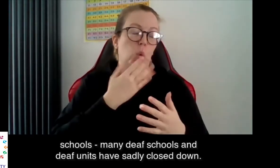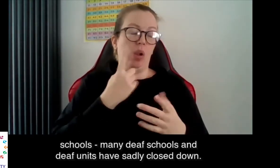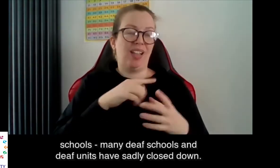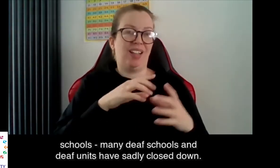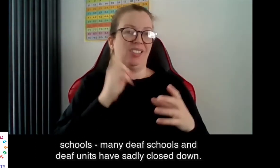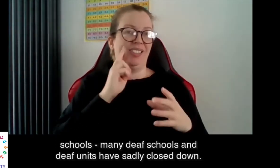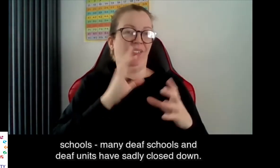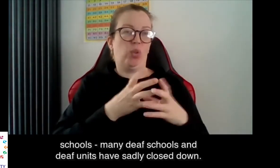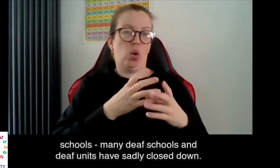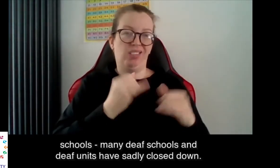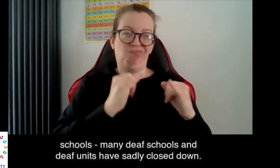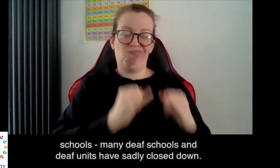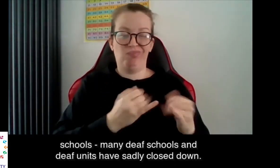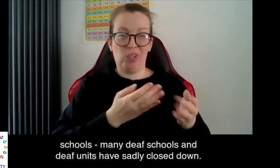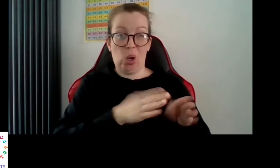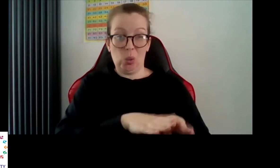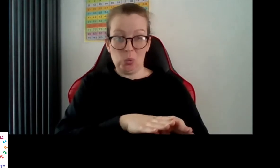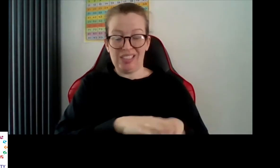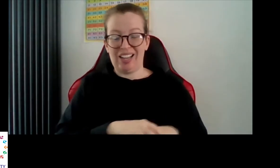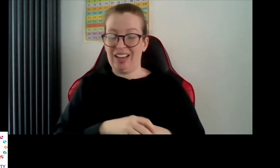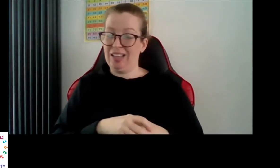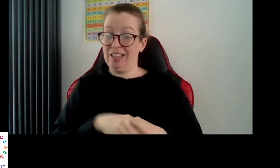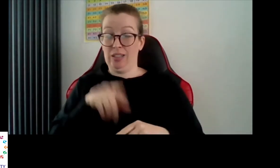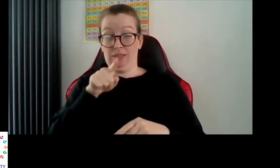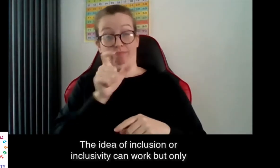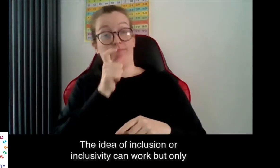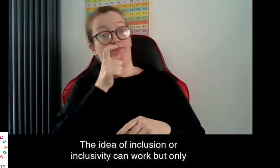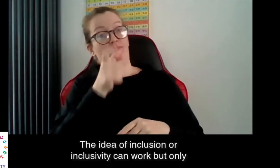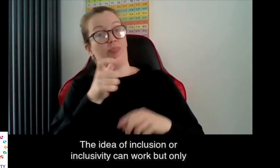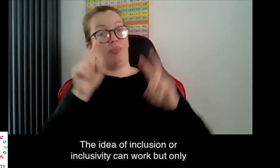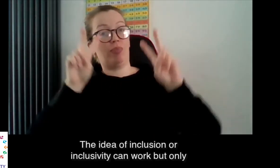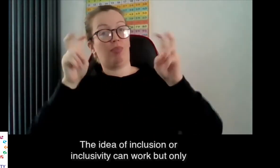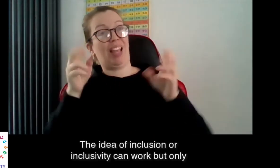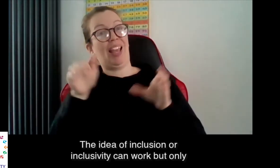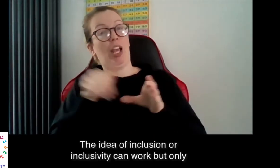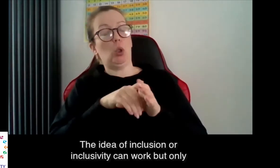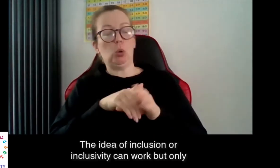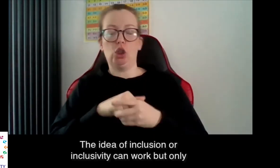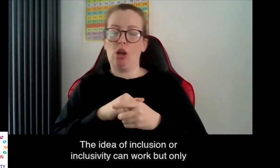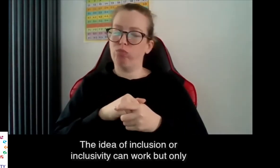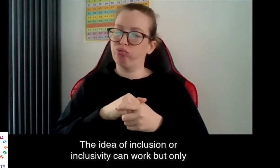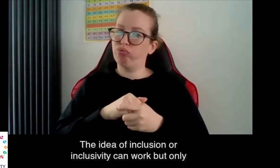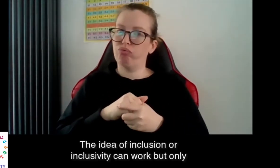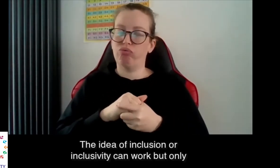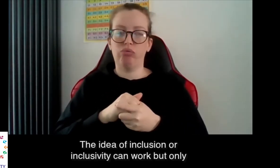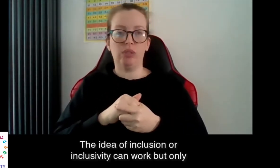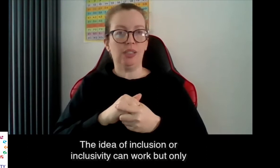deaf units have sadly closed down. The idea of inclusion or inclusivity can